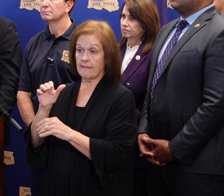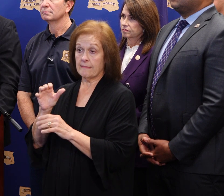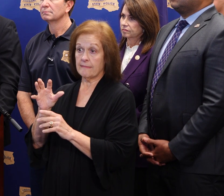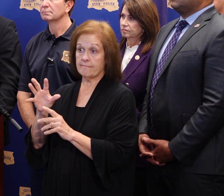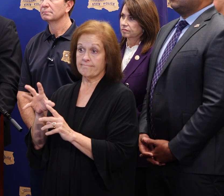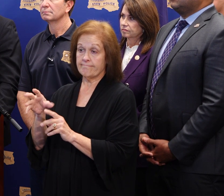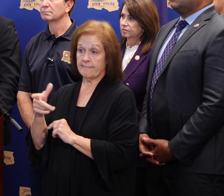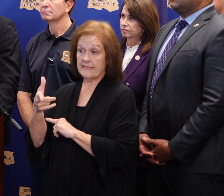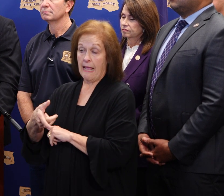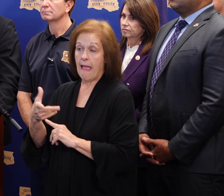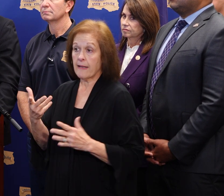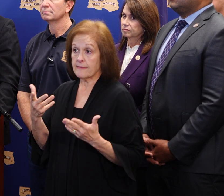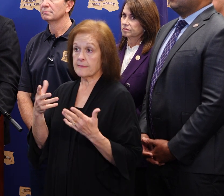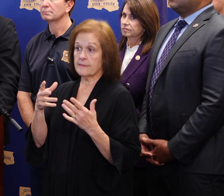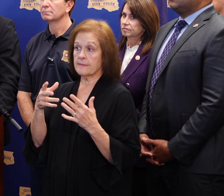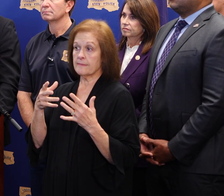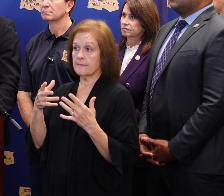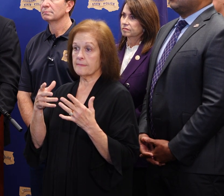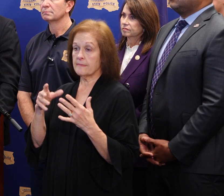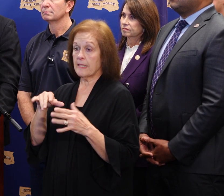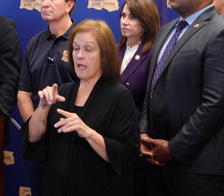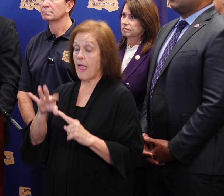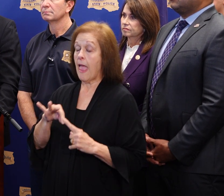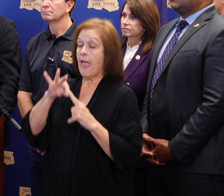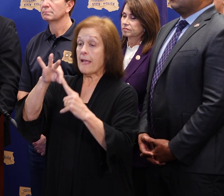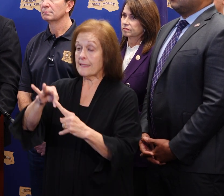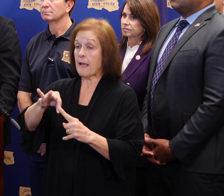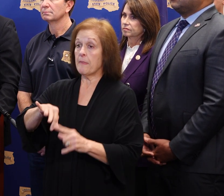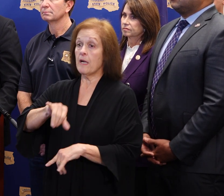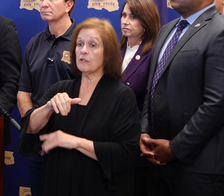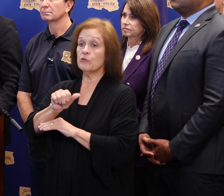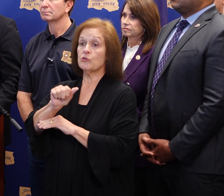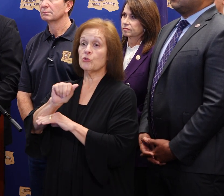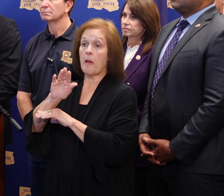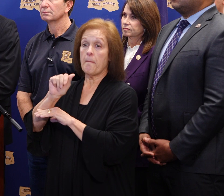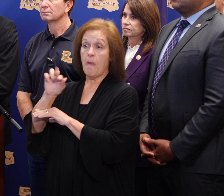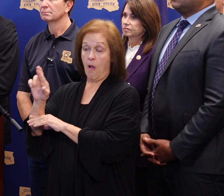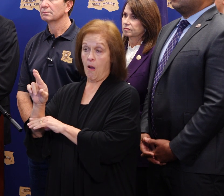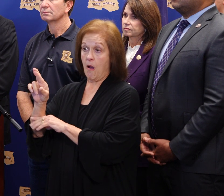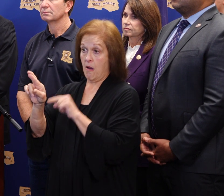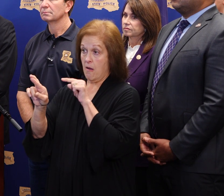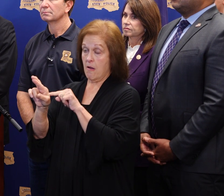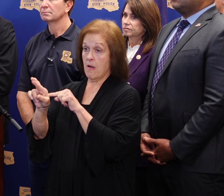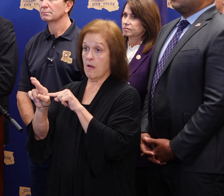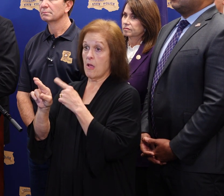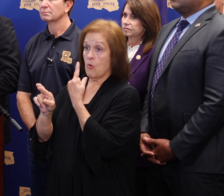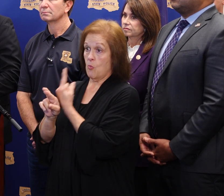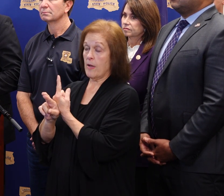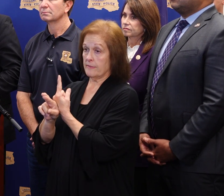except for Shamsa Din Jabbar, the subject you've already been briefed on.